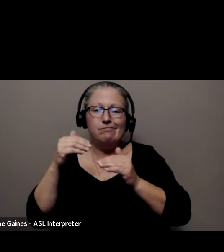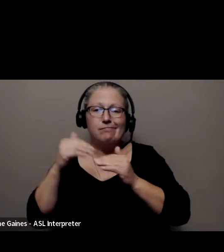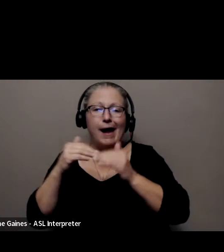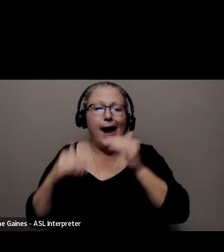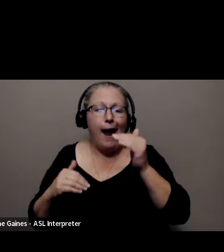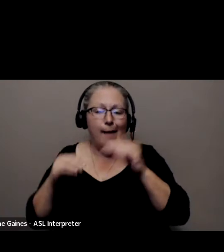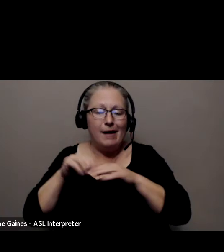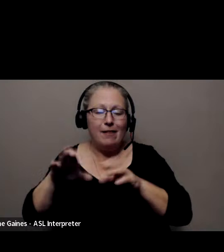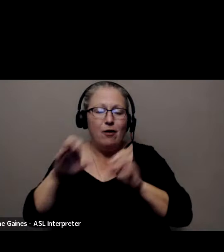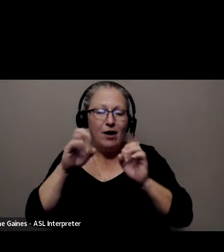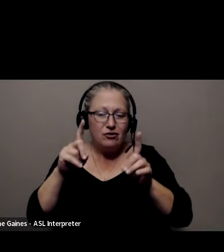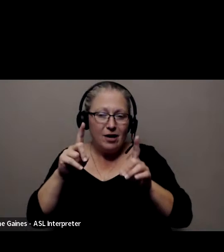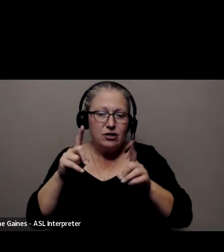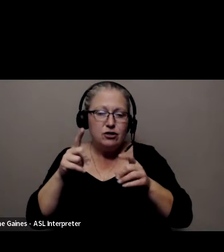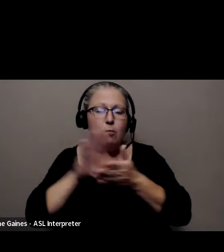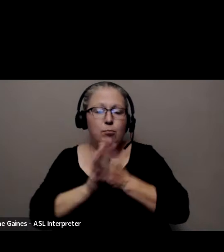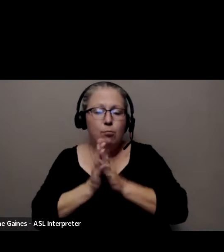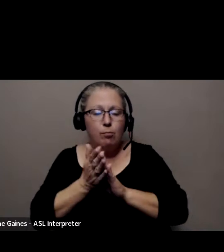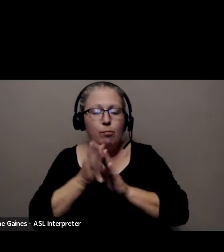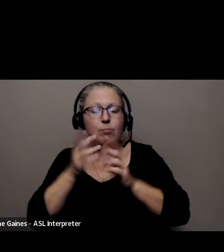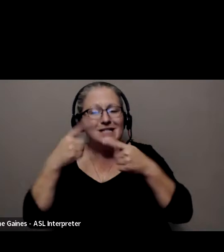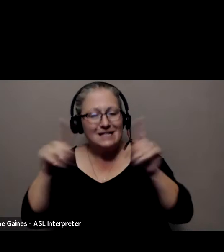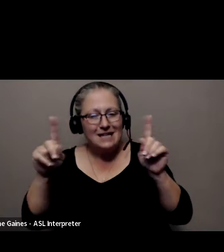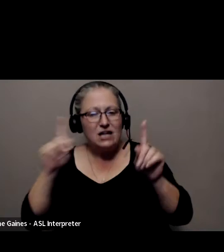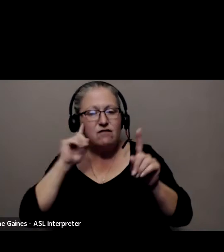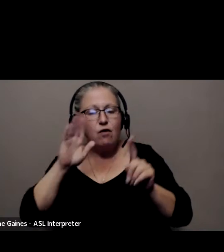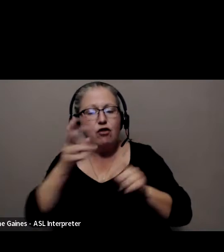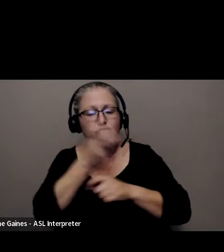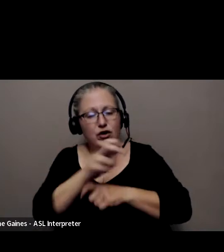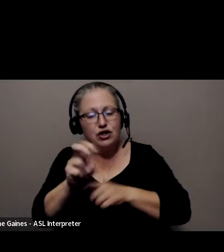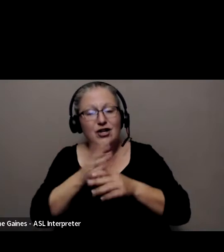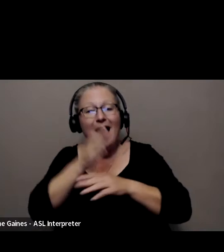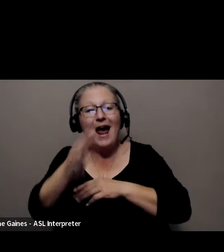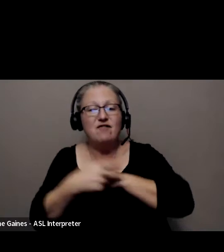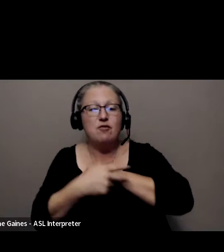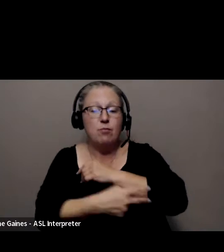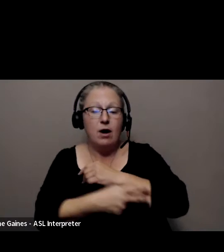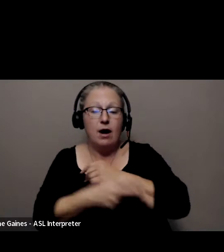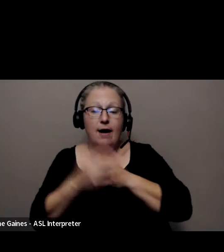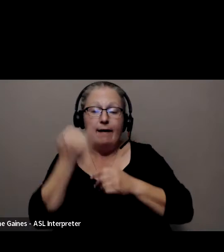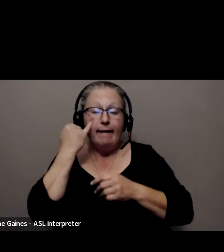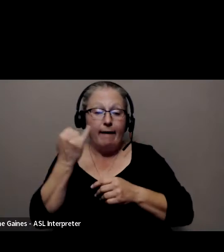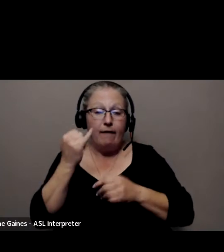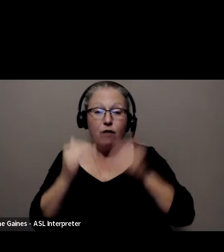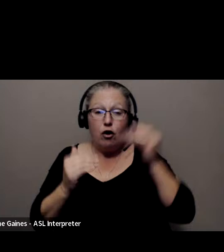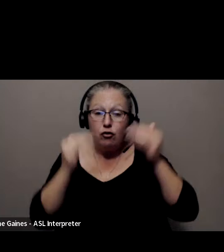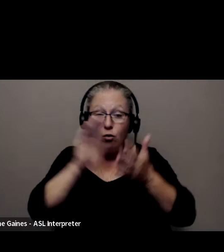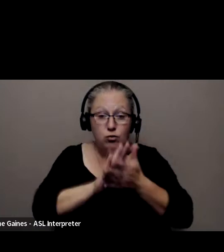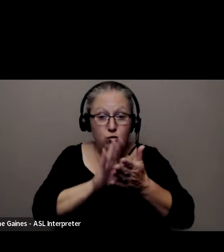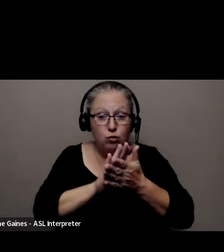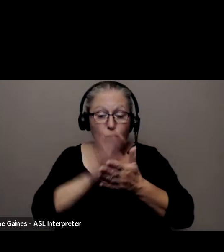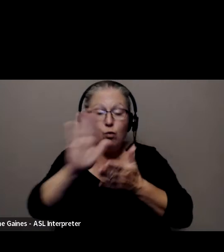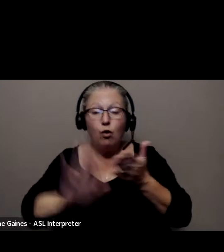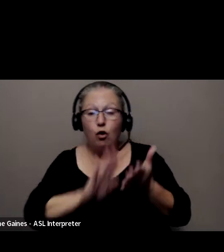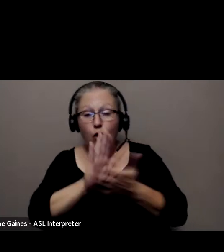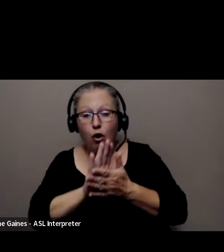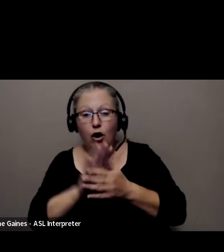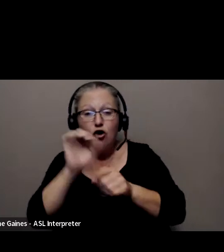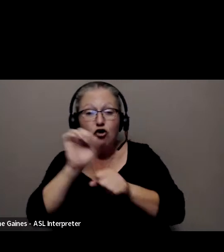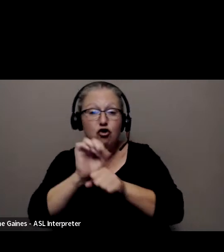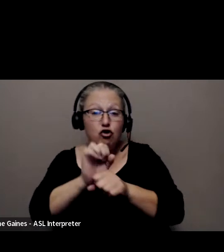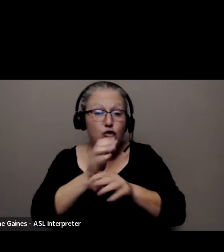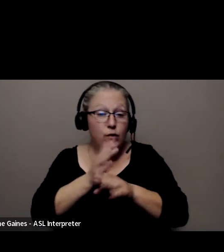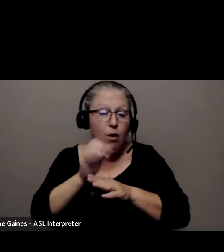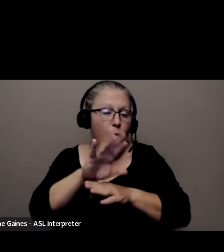to be successful in their transitions after Bridge, whether that be to our adult school, college, career, or